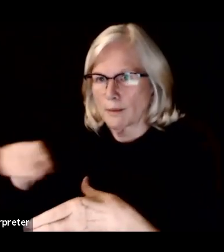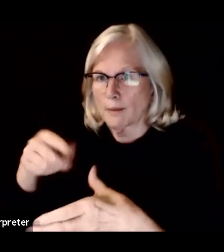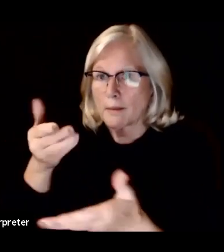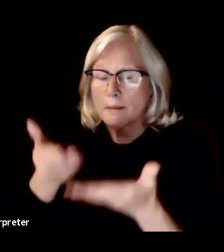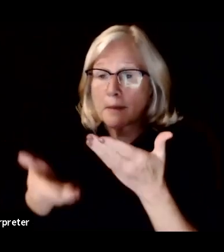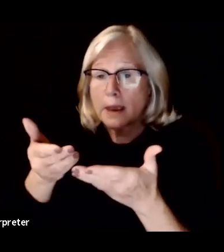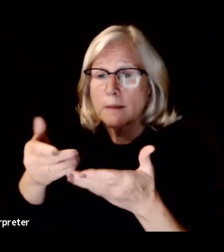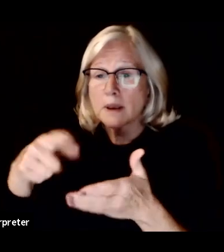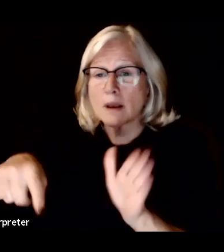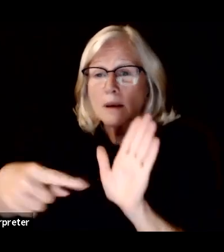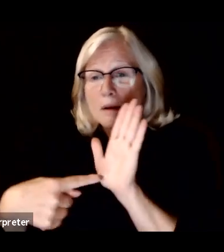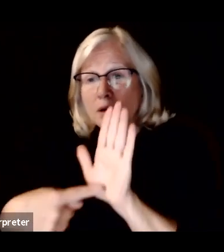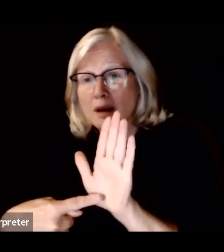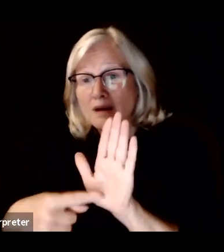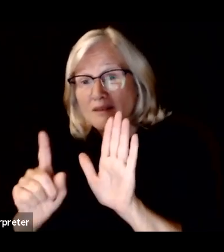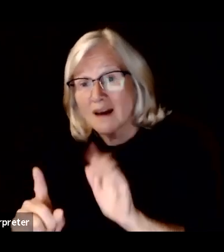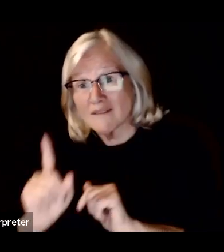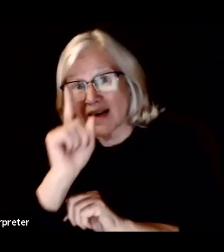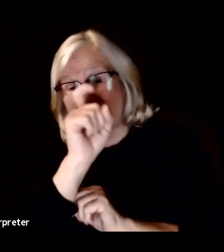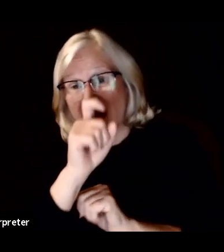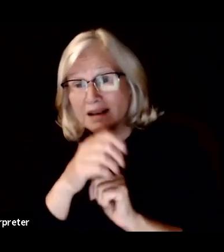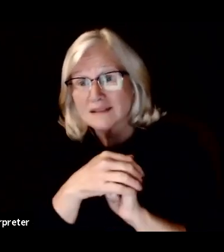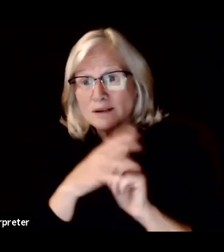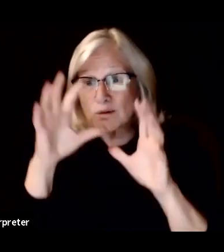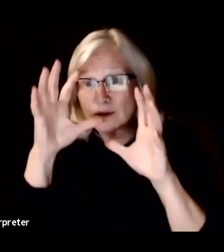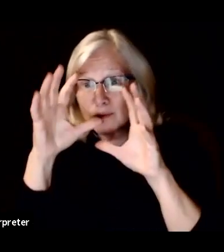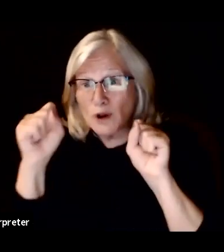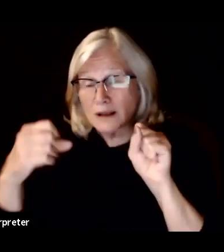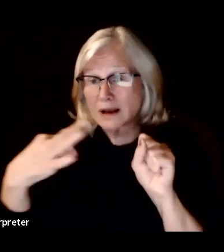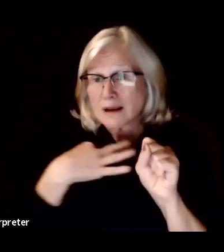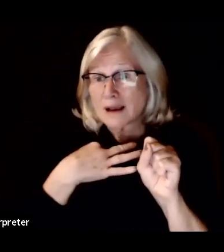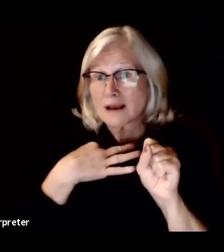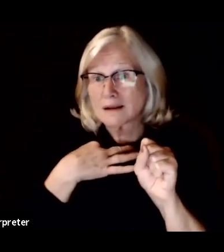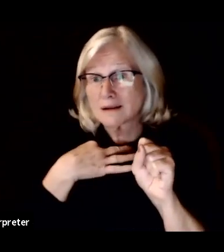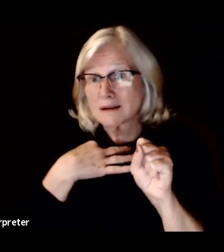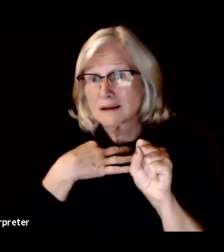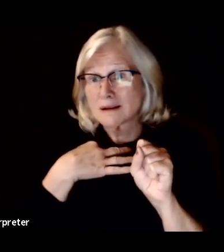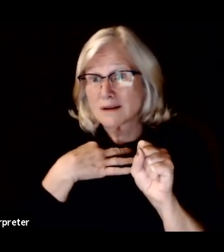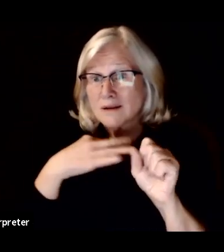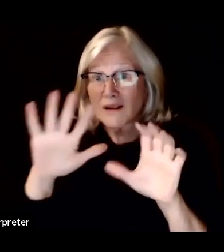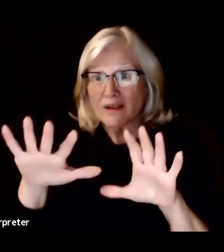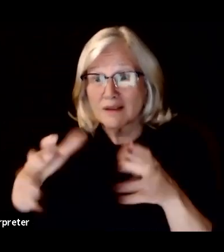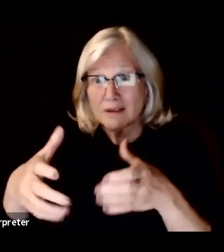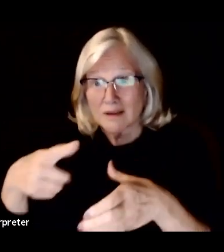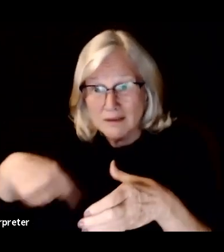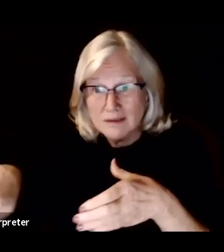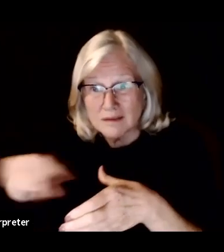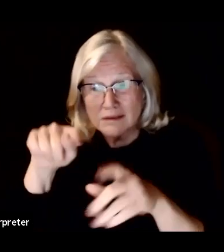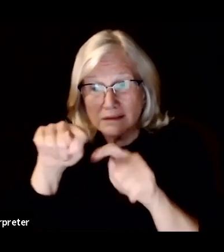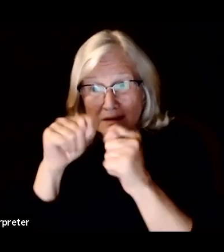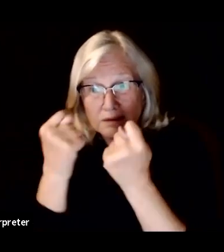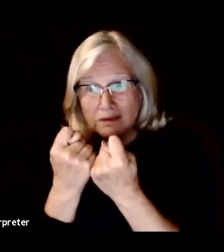just partner with us and really lead by example.